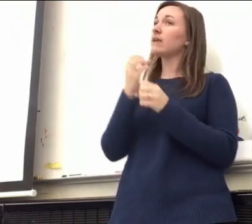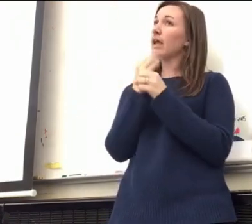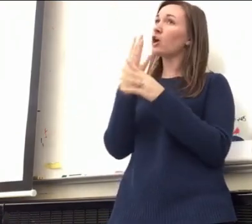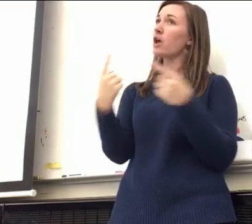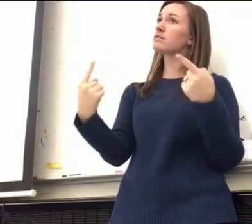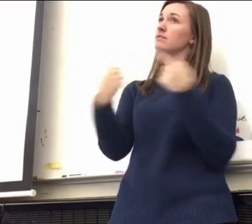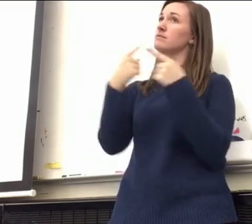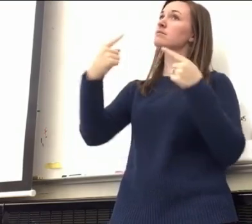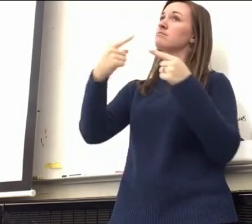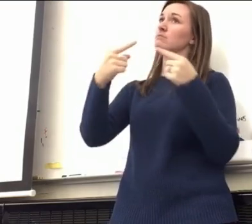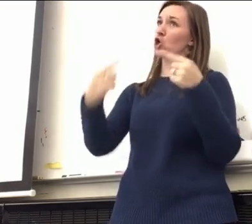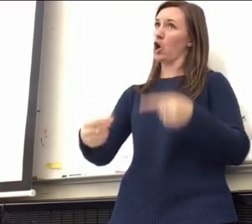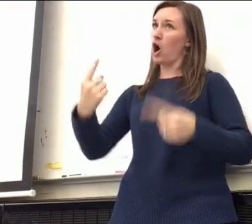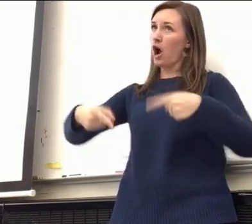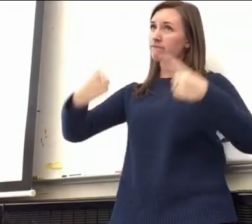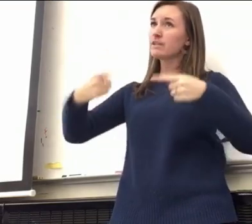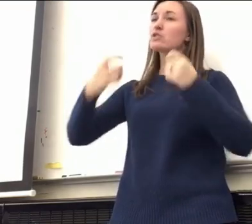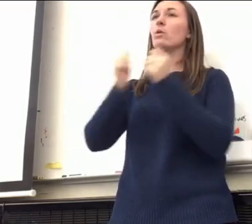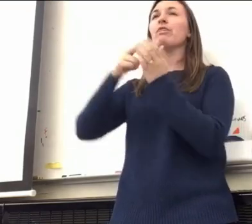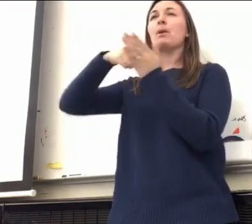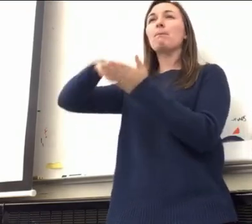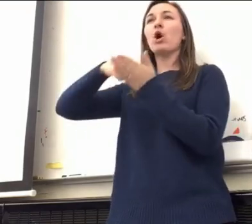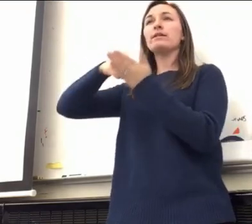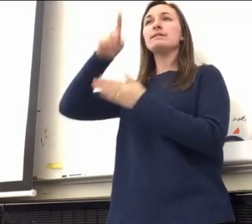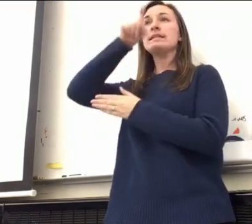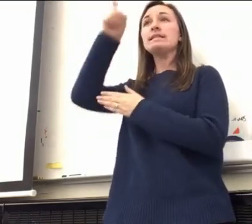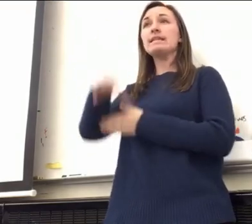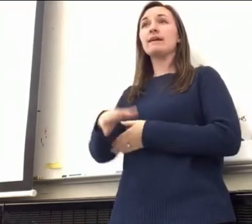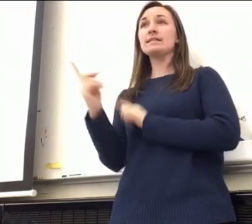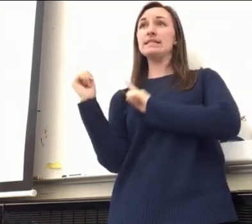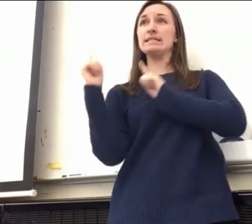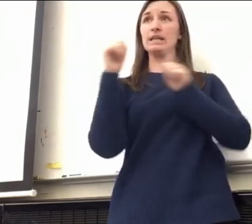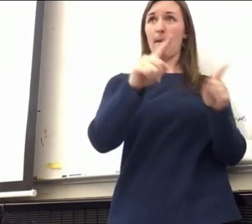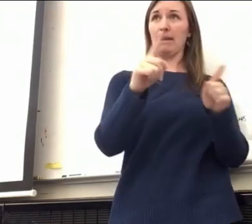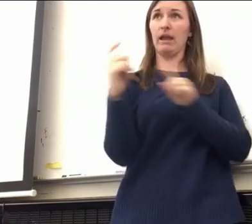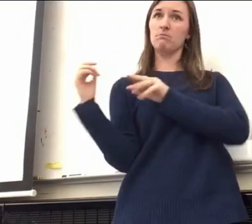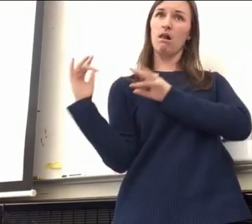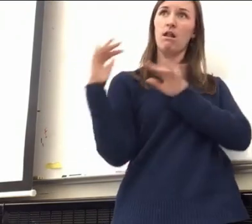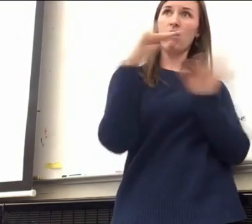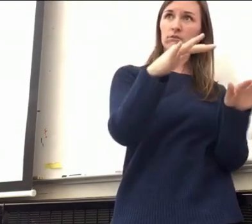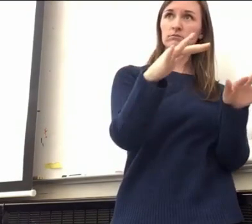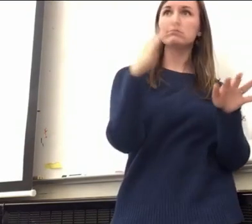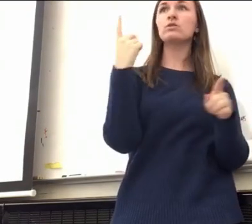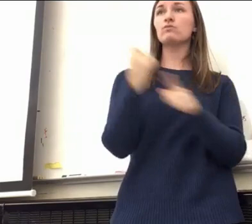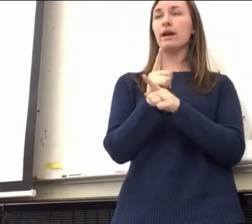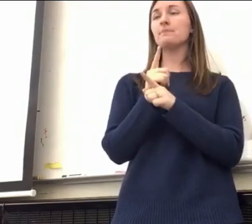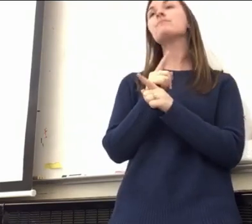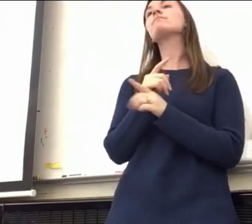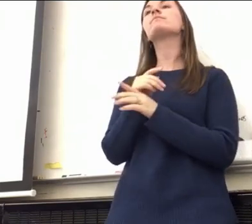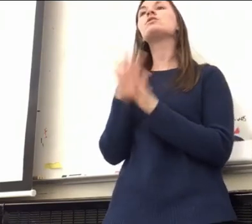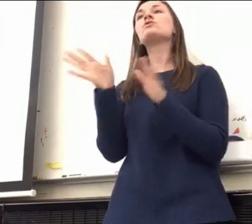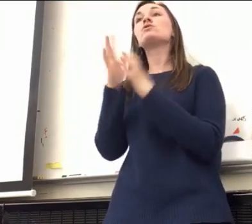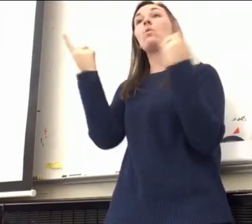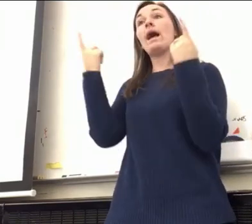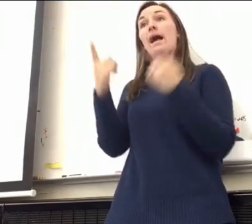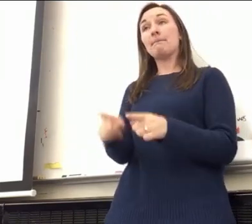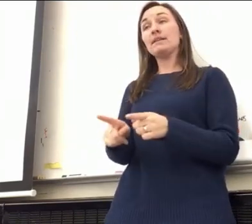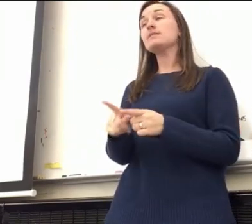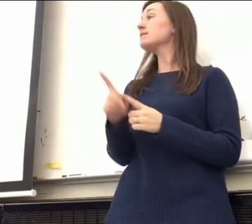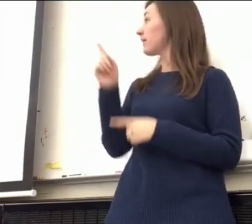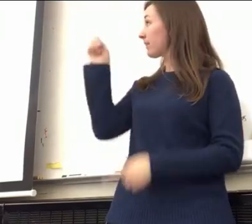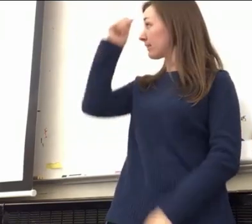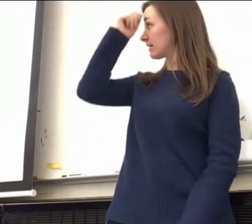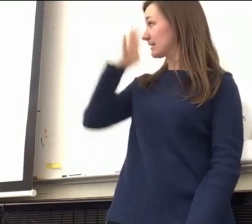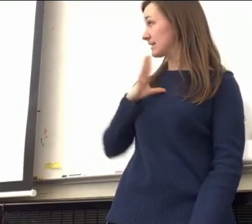the Protestant Texans coming in as the Americans. Now, what's going to happen is that this